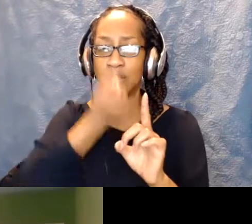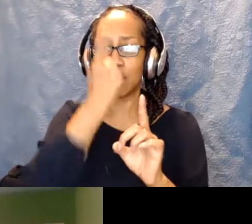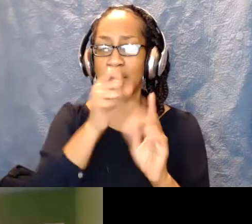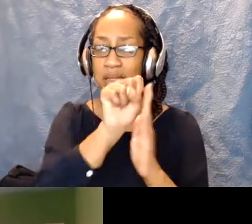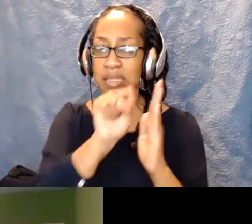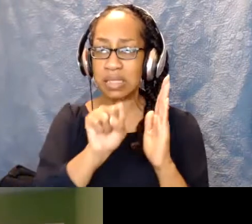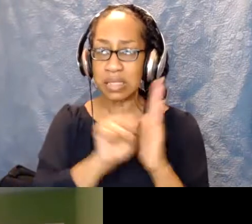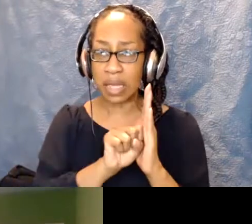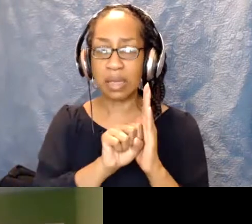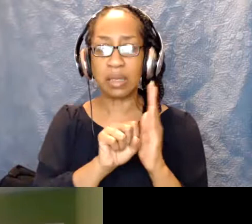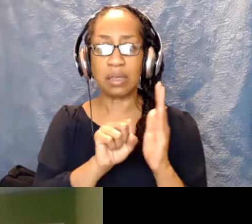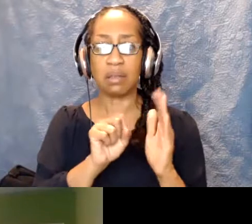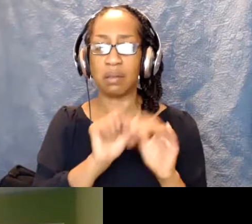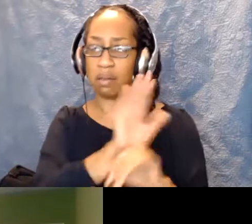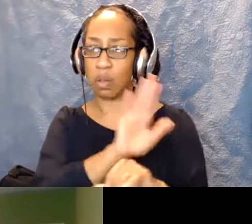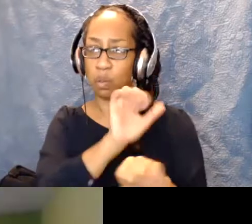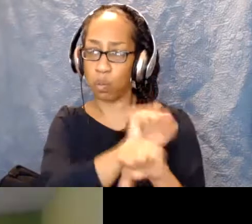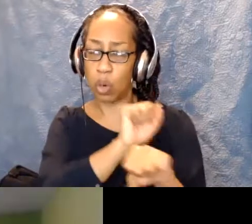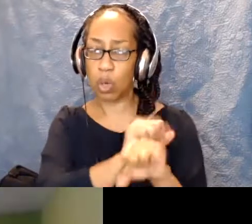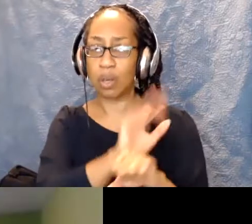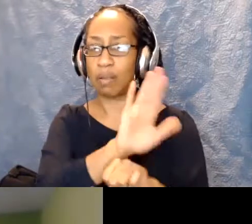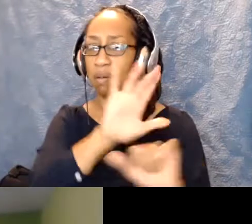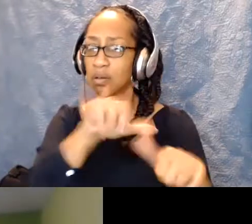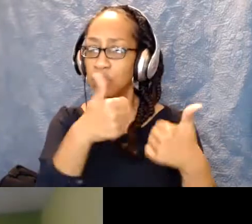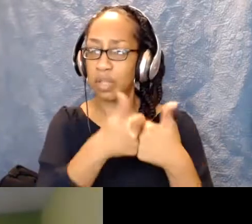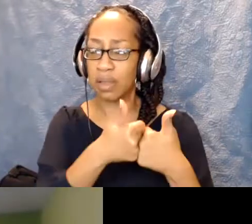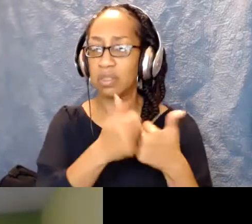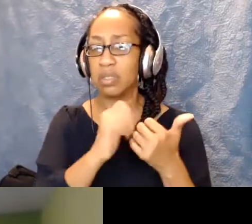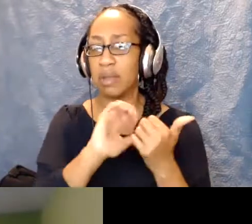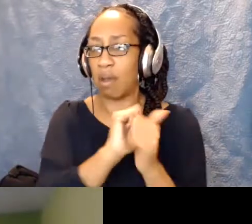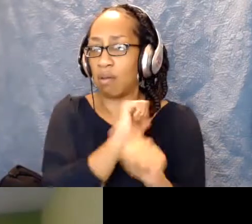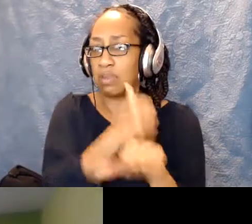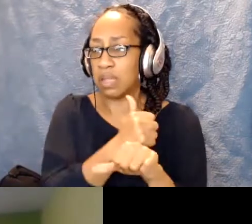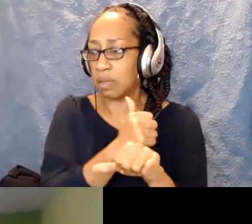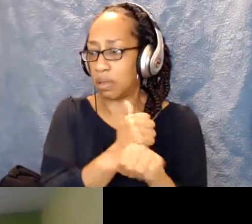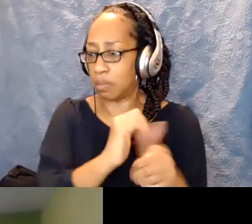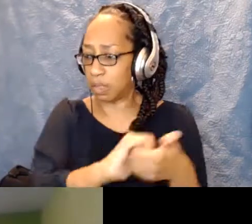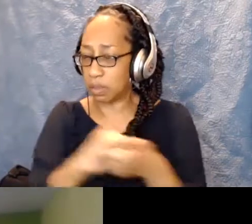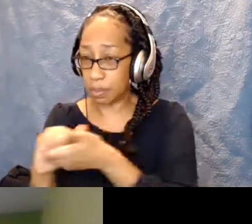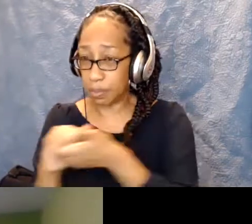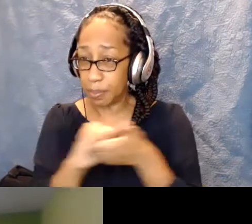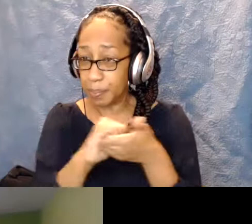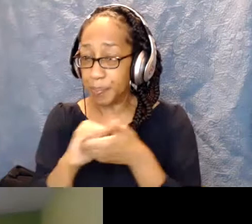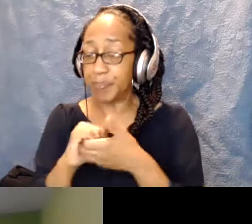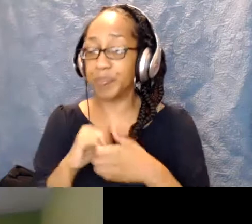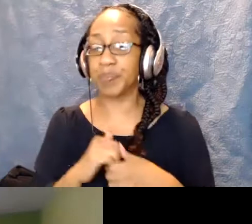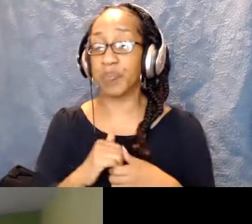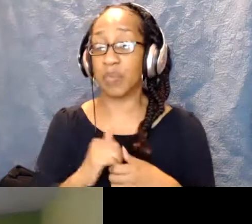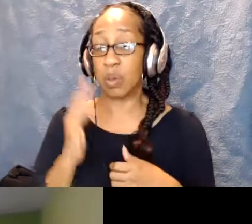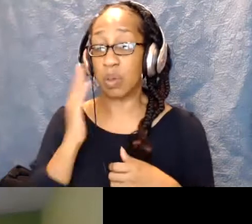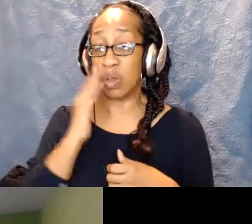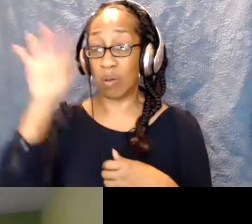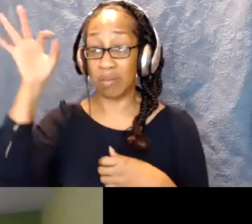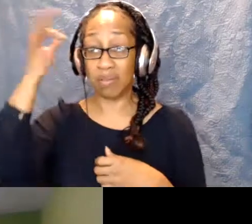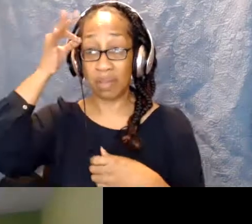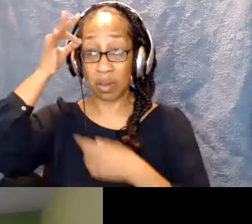challenge of creating and maintaining these kinds of relationships. We know how difficult it is here at the federal level,